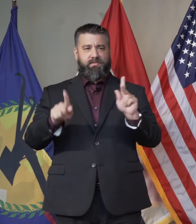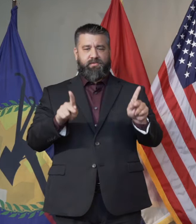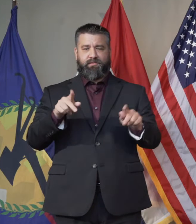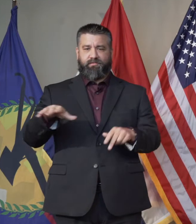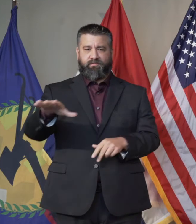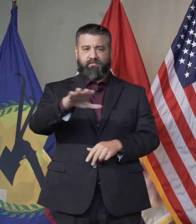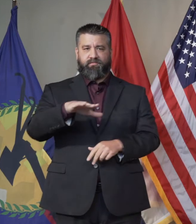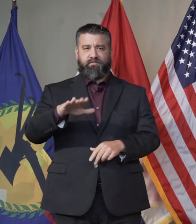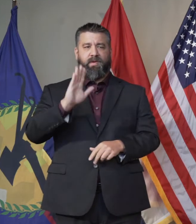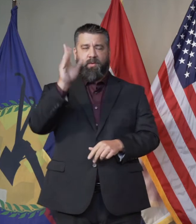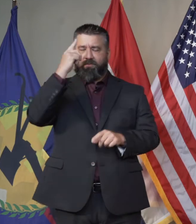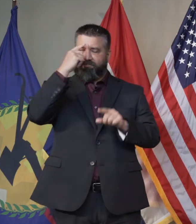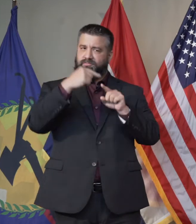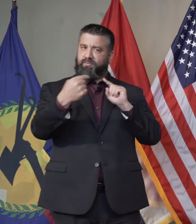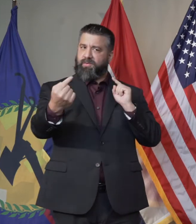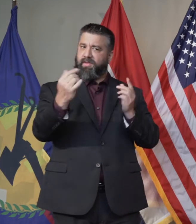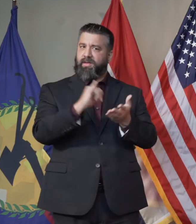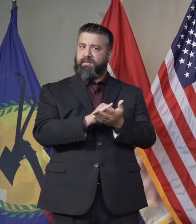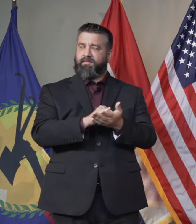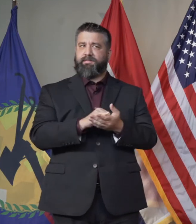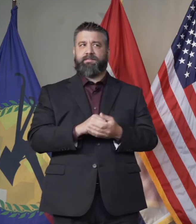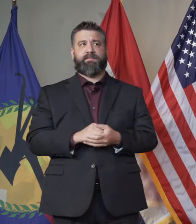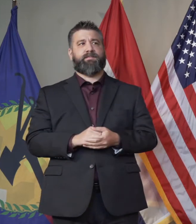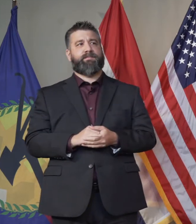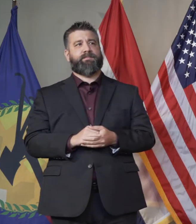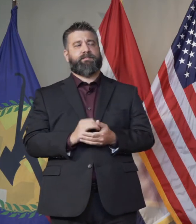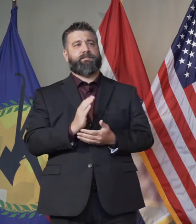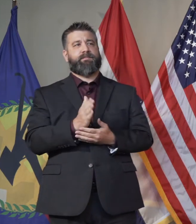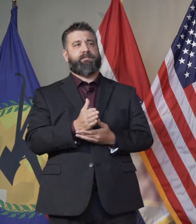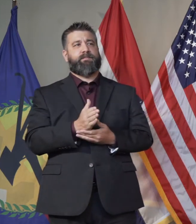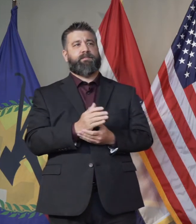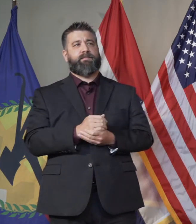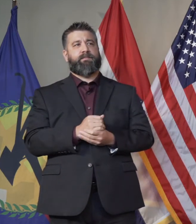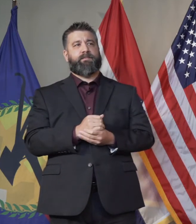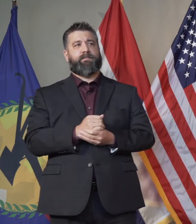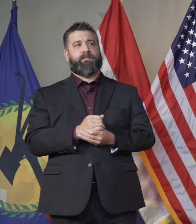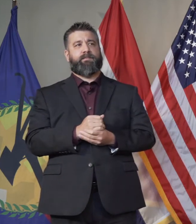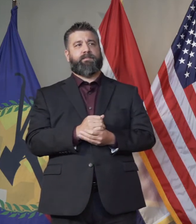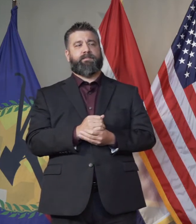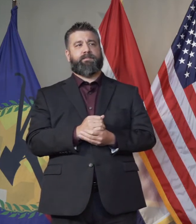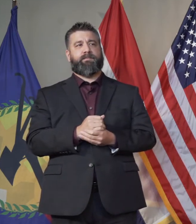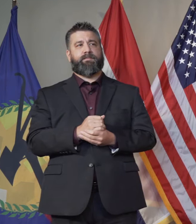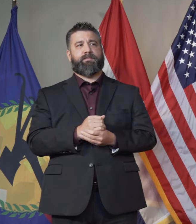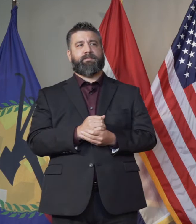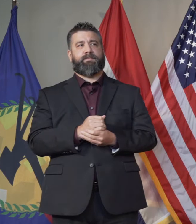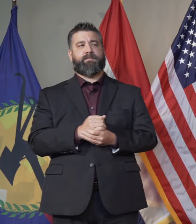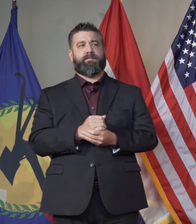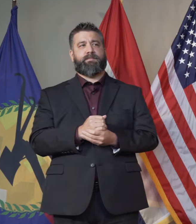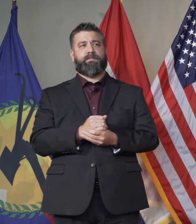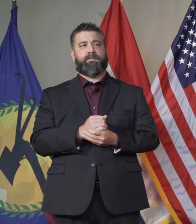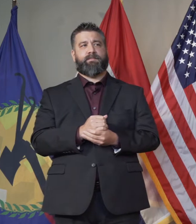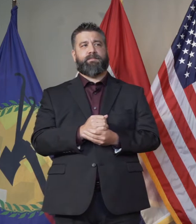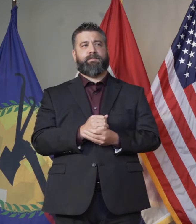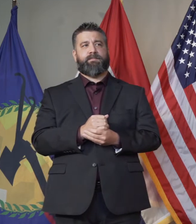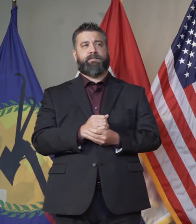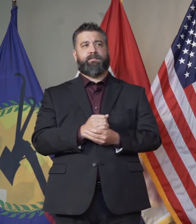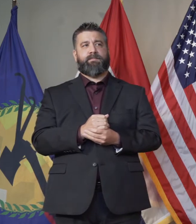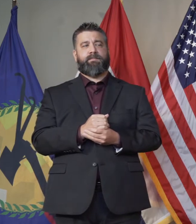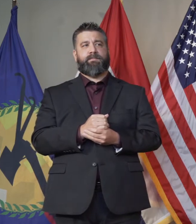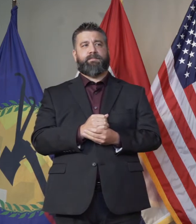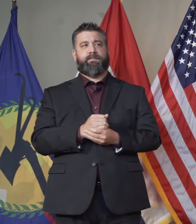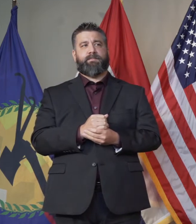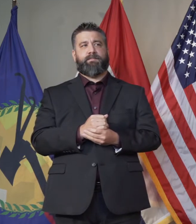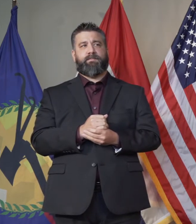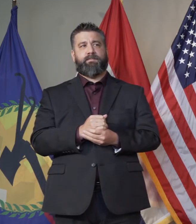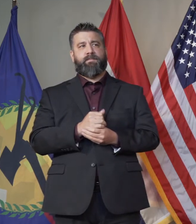would be opposed to that. Do you think that basically by doing, limiting your ability to act on it for just about 2 weeks,